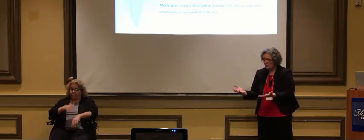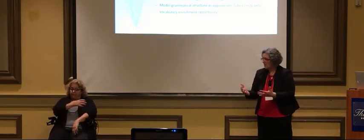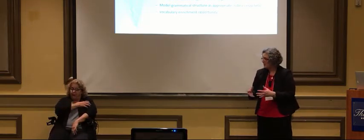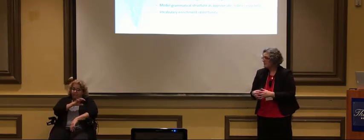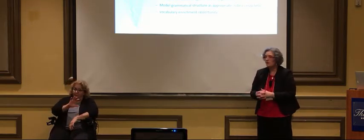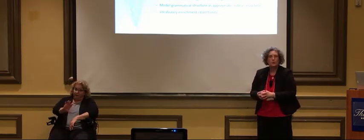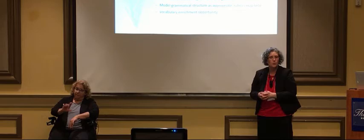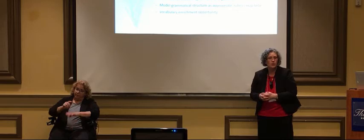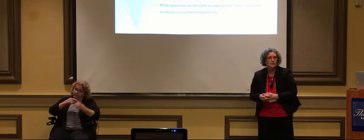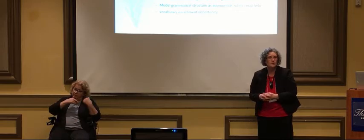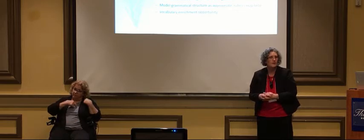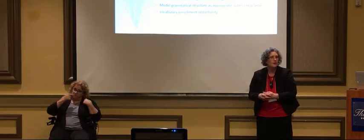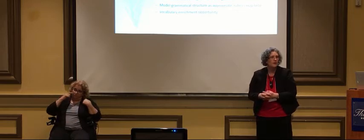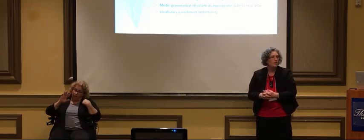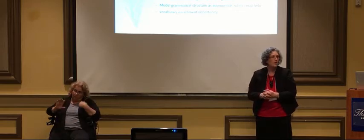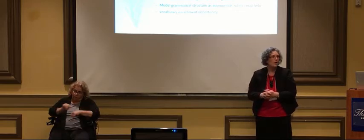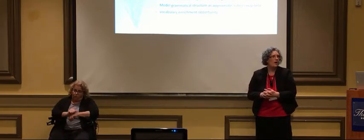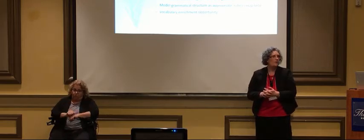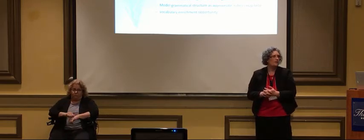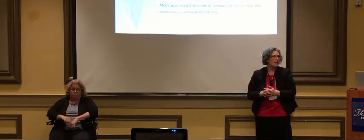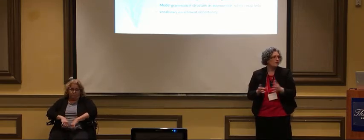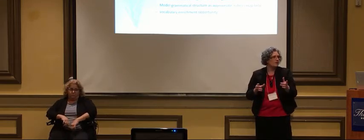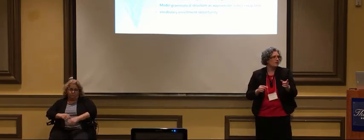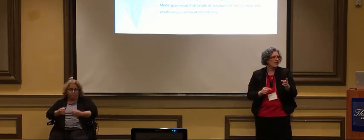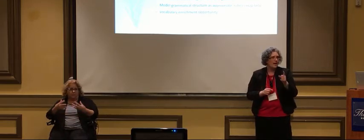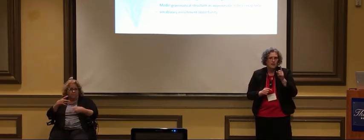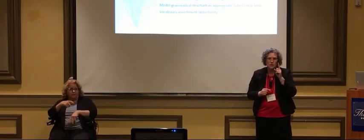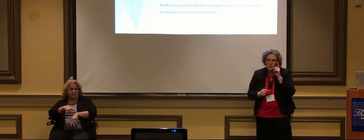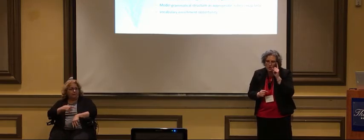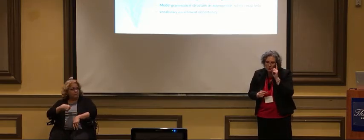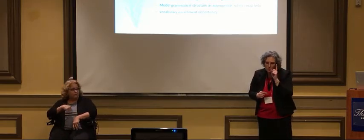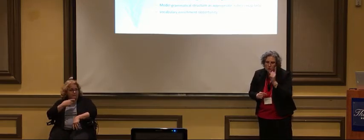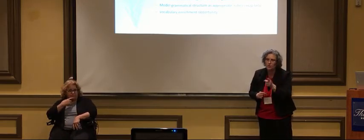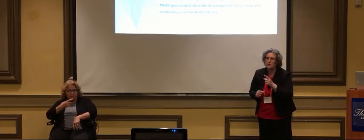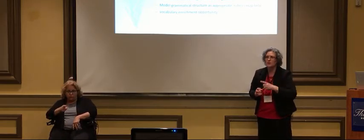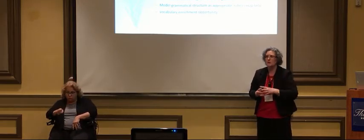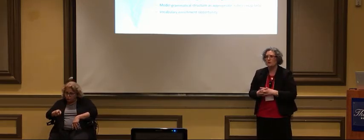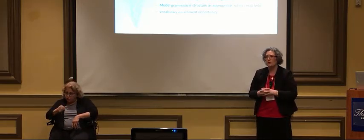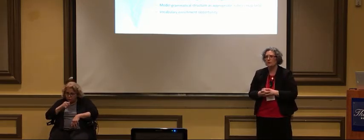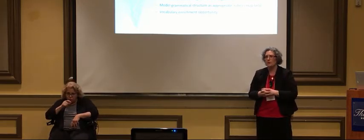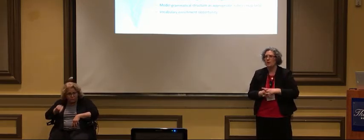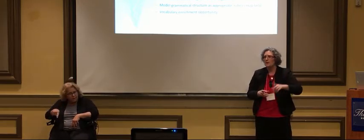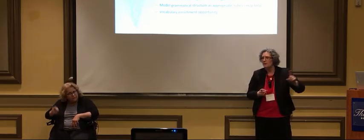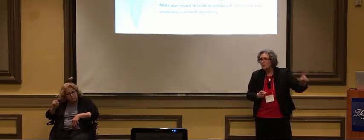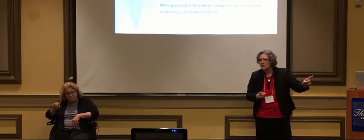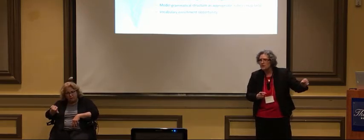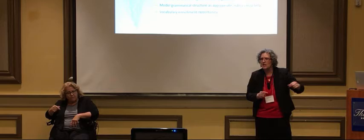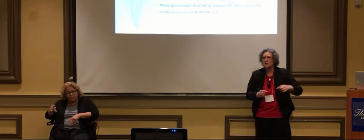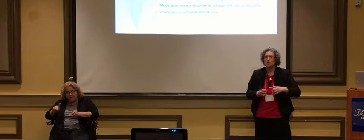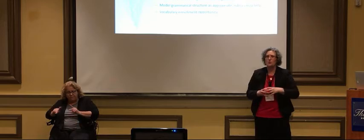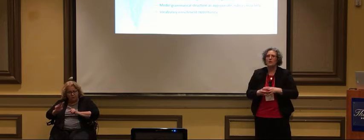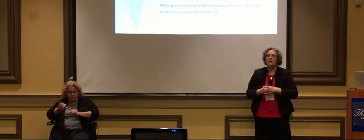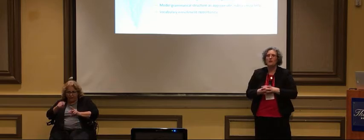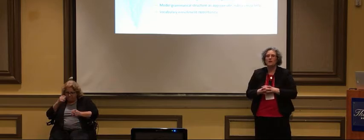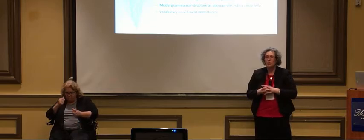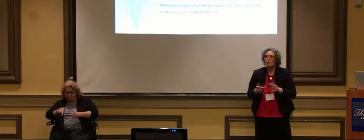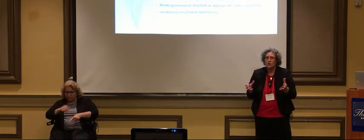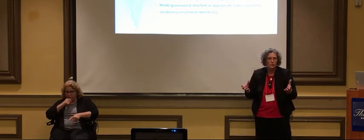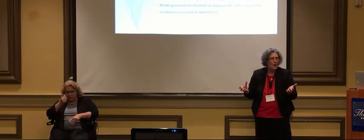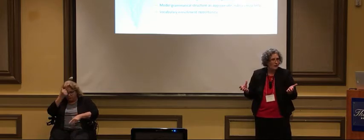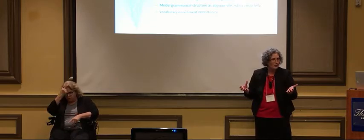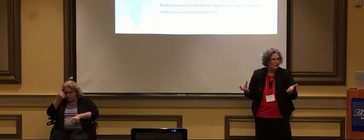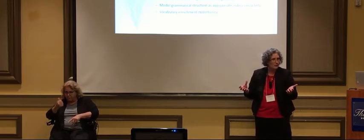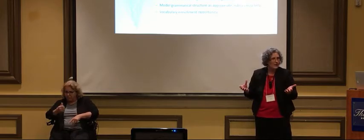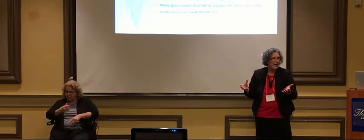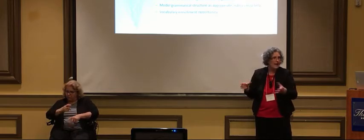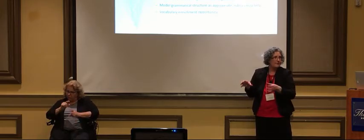to be responsible for their words. You know, how many times do you have to say, you know, you don't insult other people. This person's not stupid. You know,